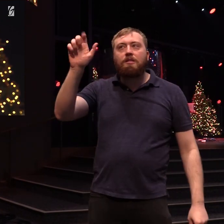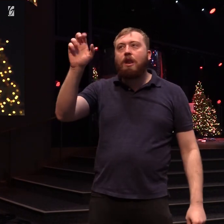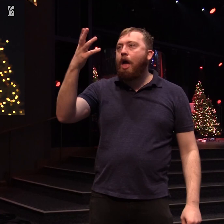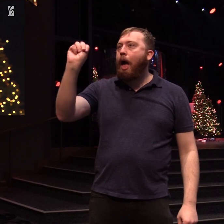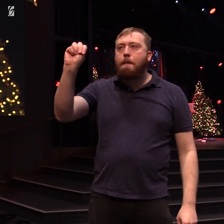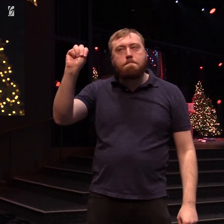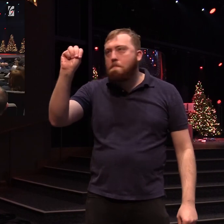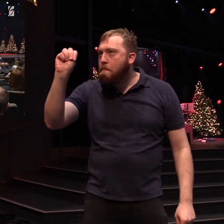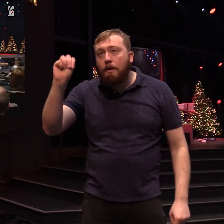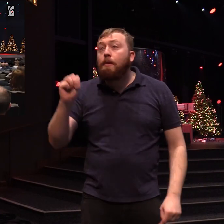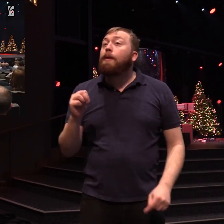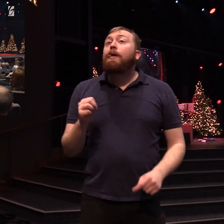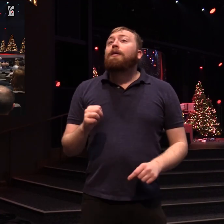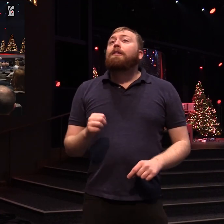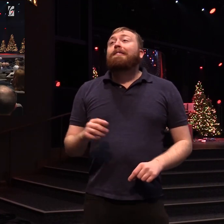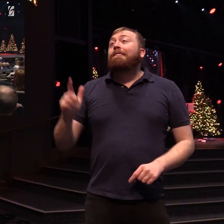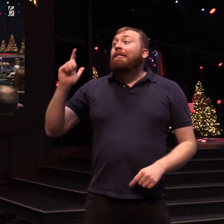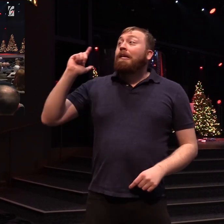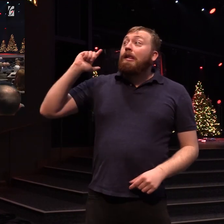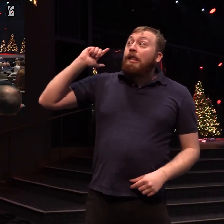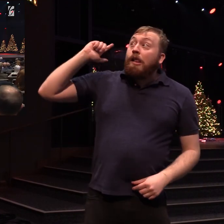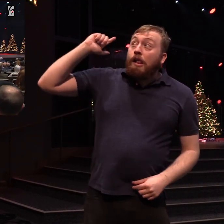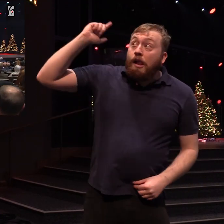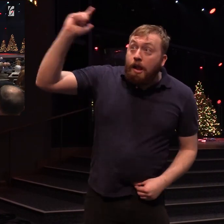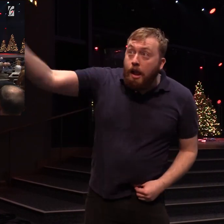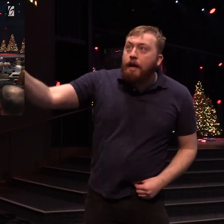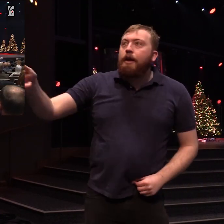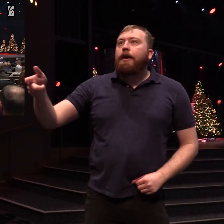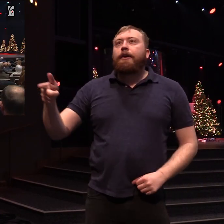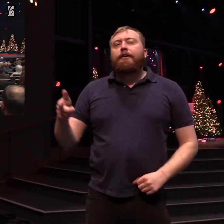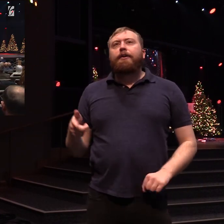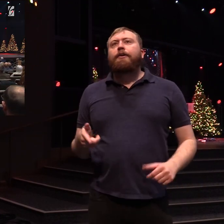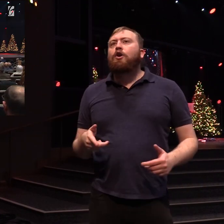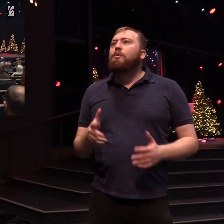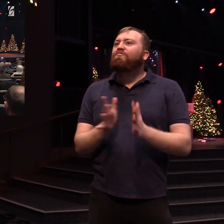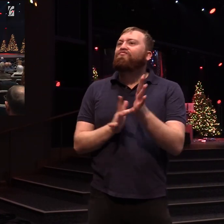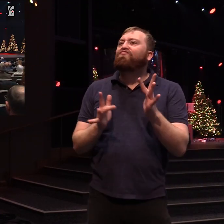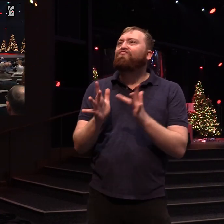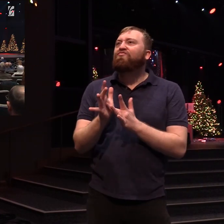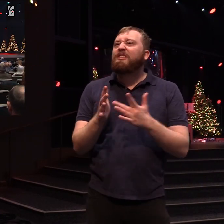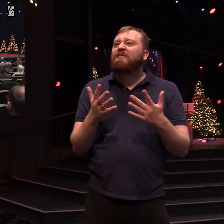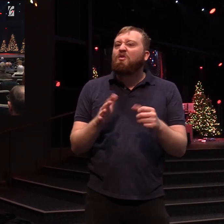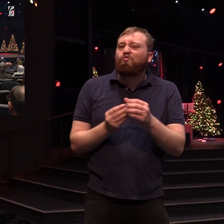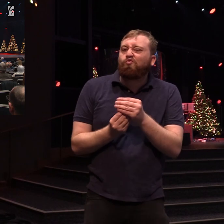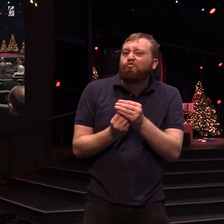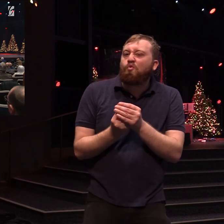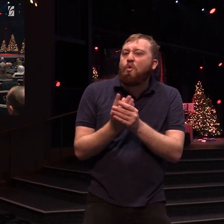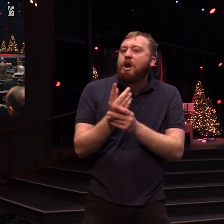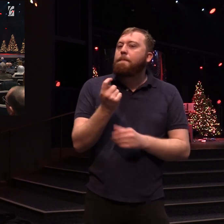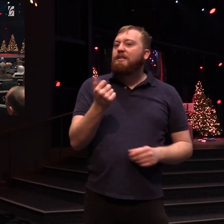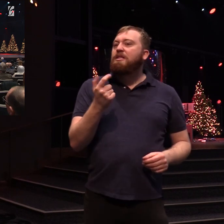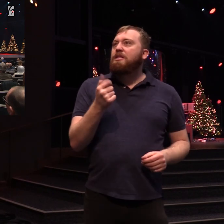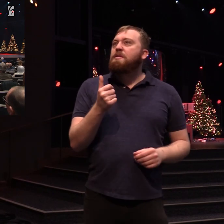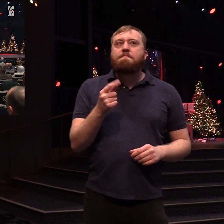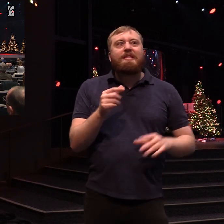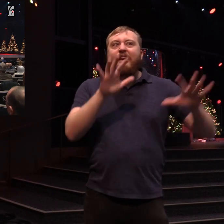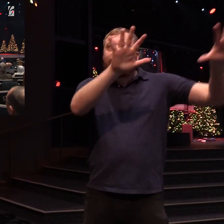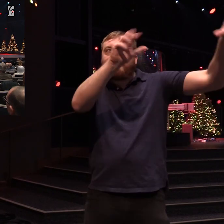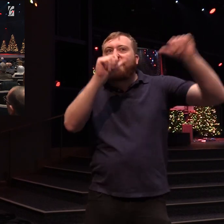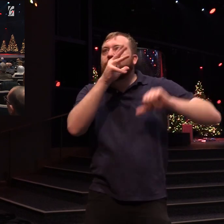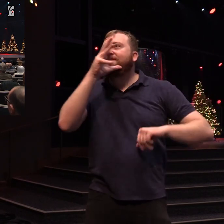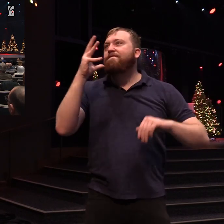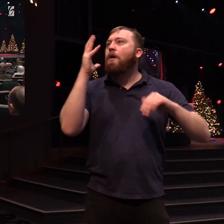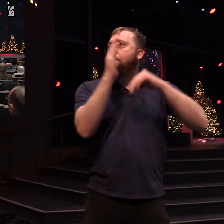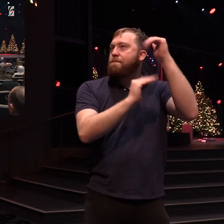saw Jesus, the swaddling clothes had been packed away and the manger held only hay. Joseph and Mary